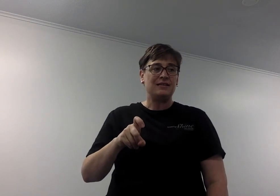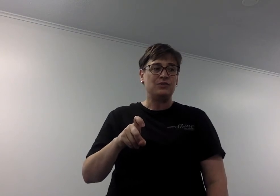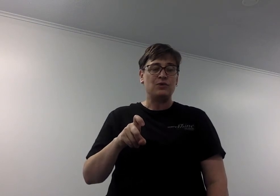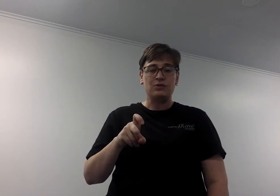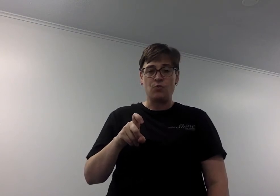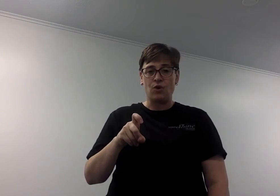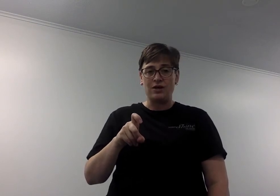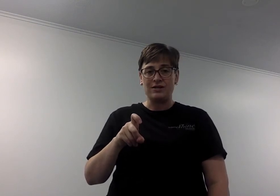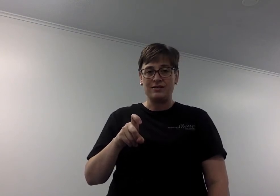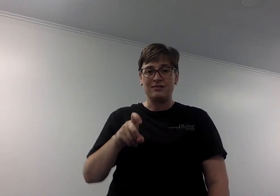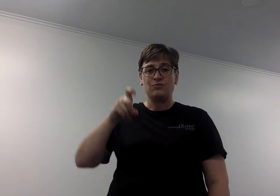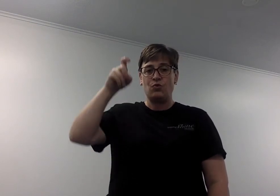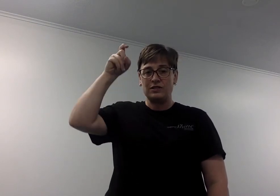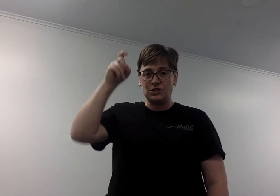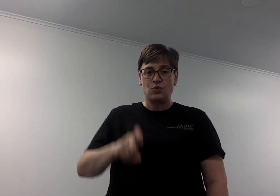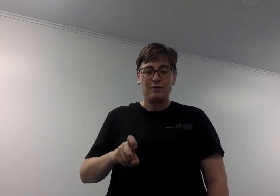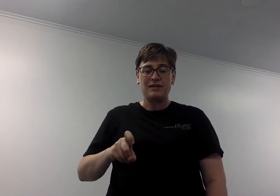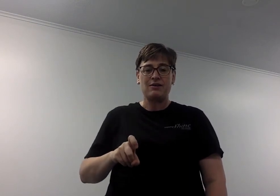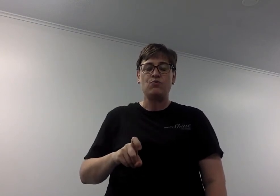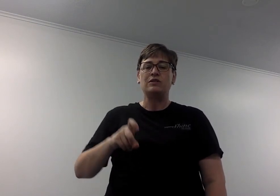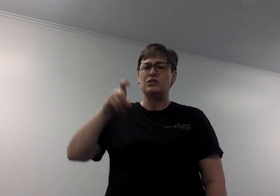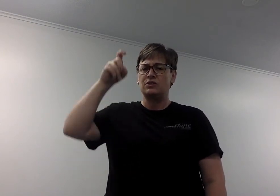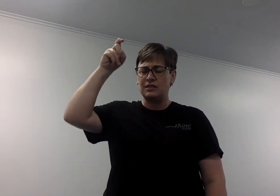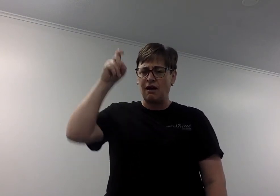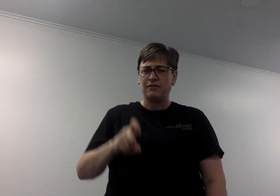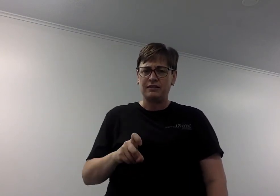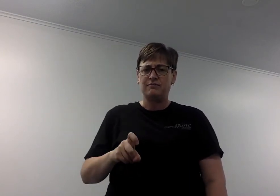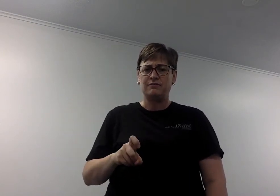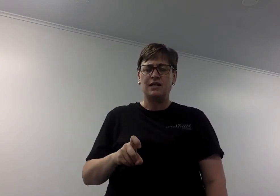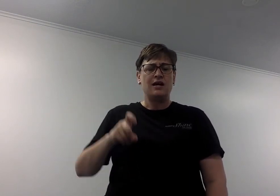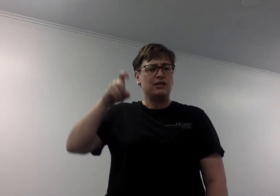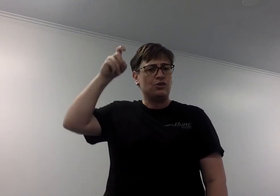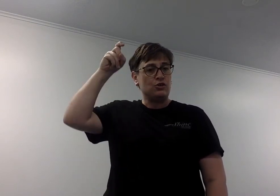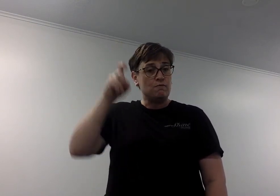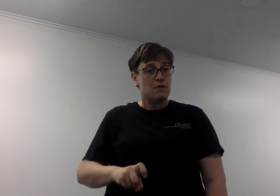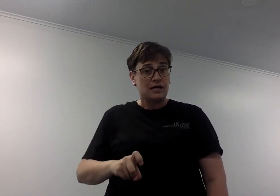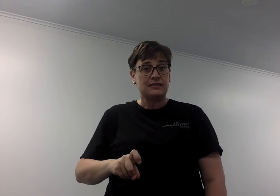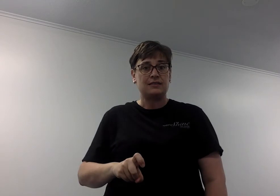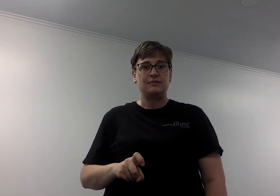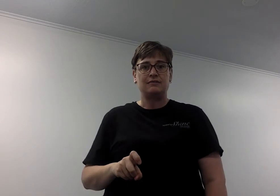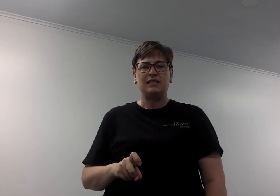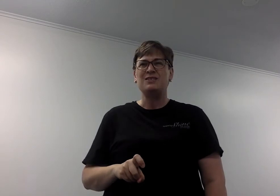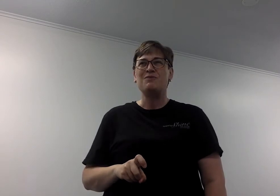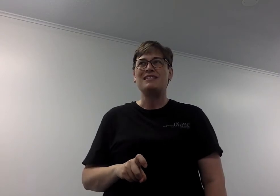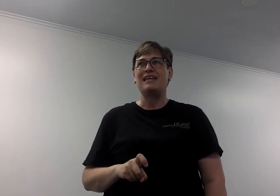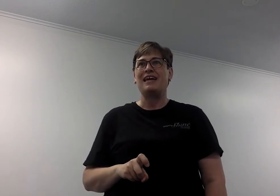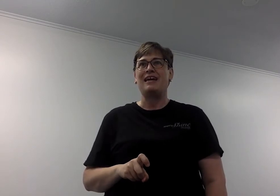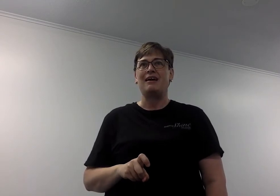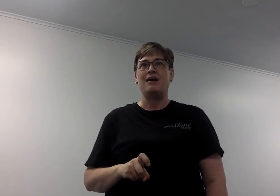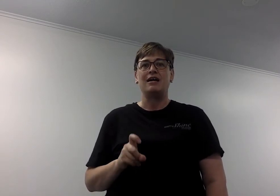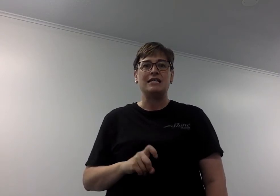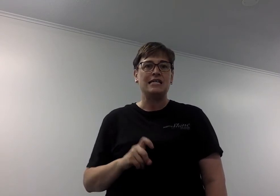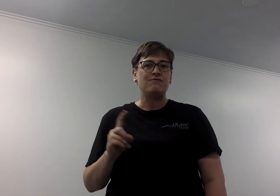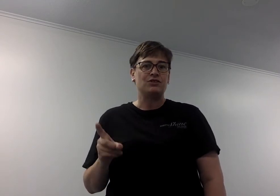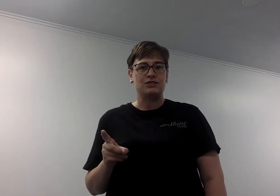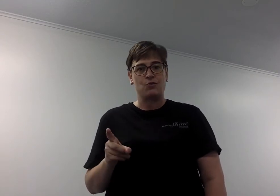with one swipe down, one solid, you must. It's almost like a need versus a